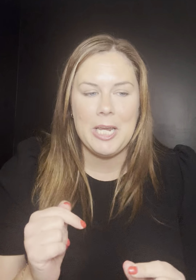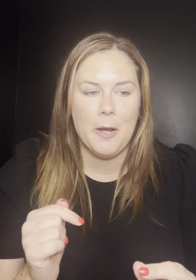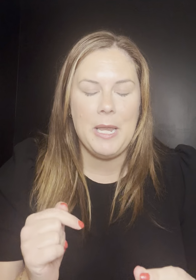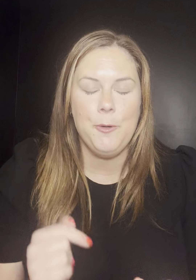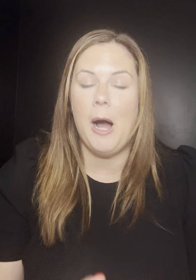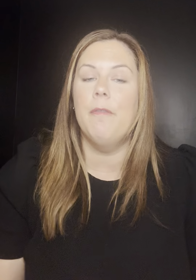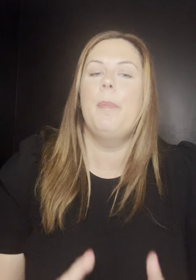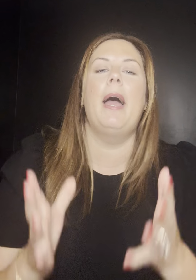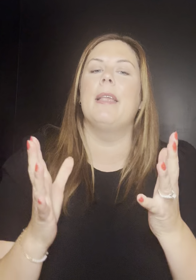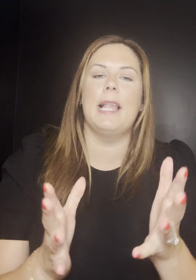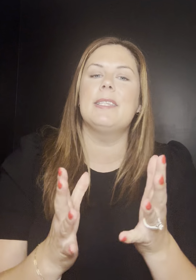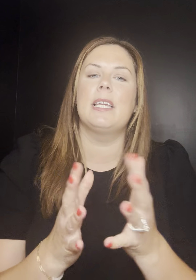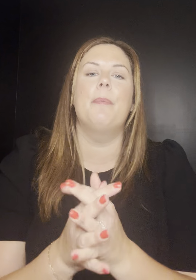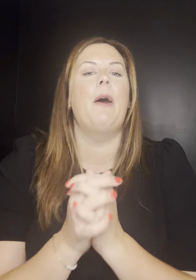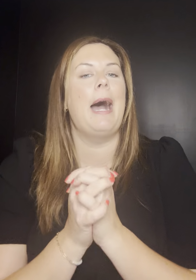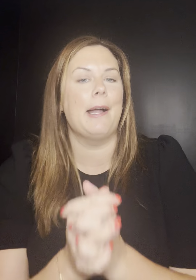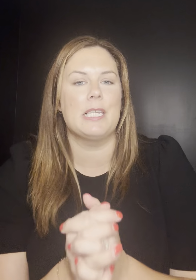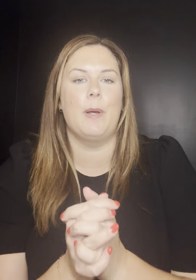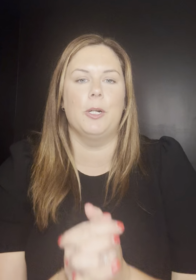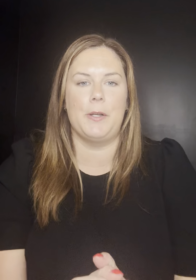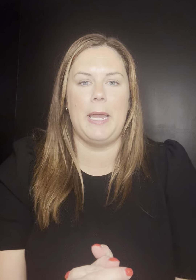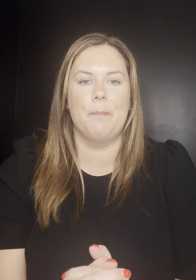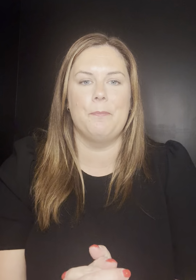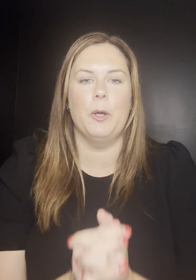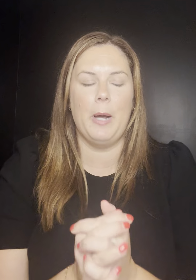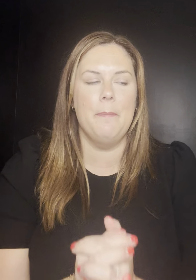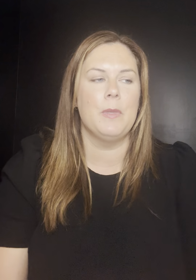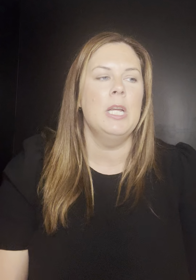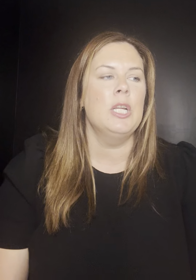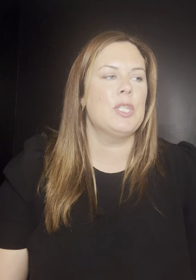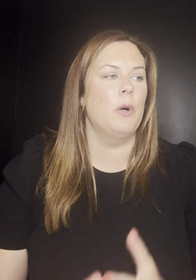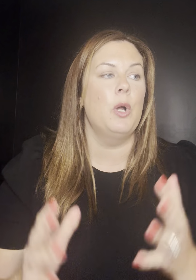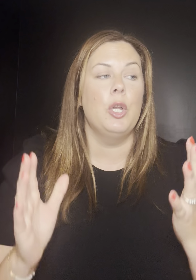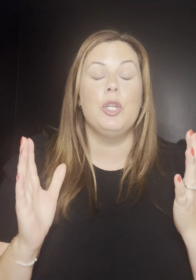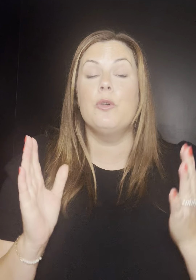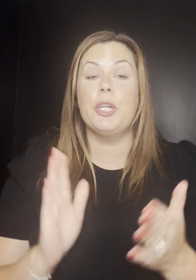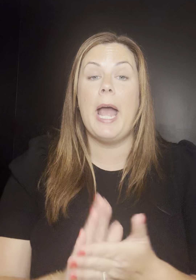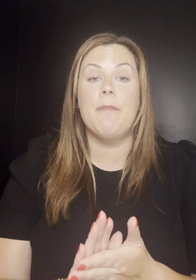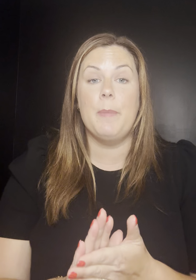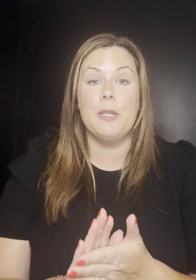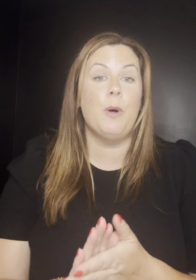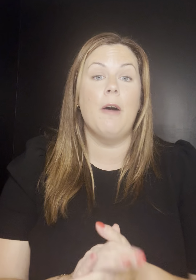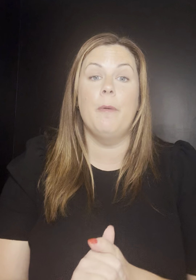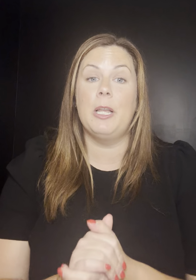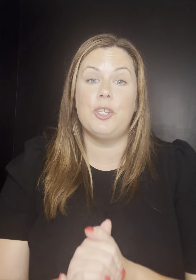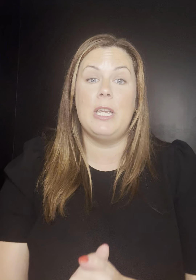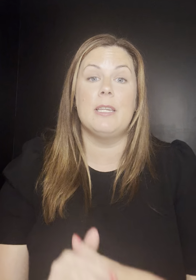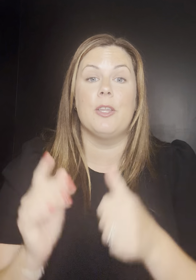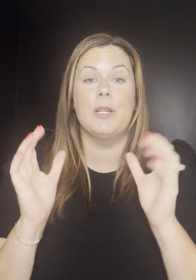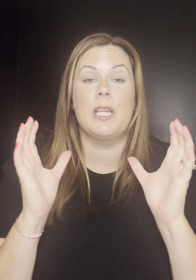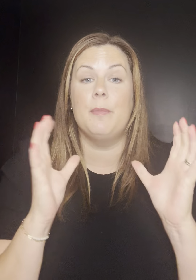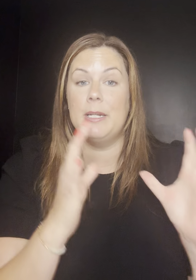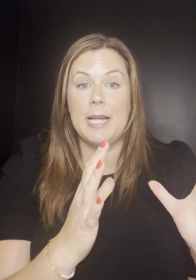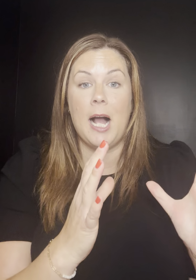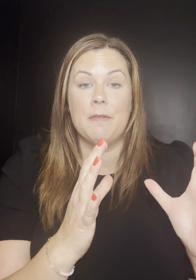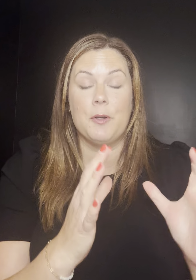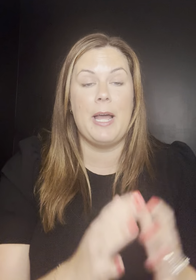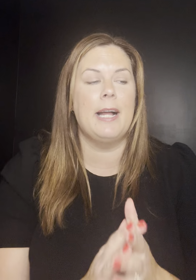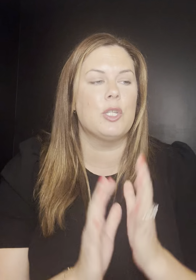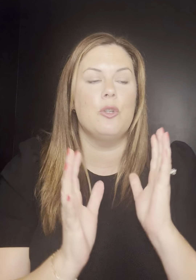our manual alphabet and let's think about how to spell our name, okay? So you should have a manual alphabet sheet. There is going to be a doc for that, so you can